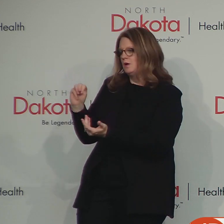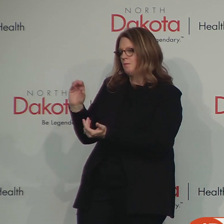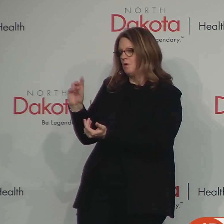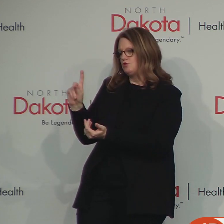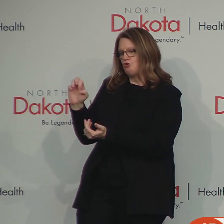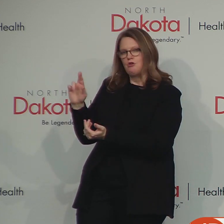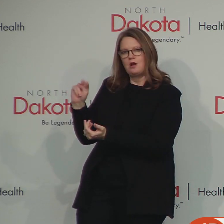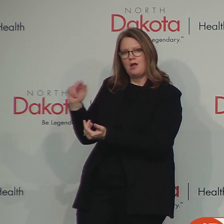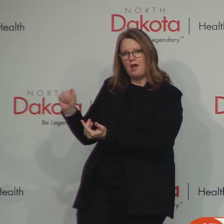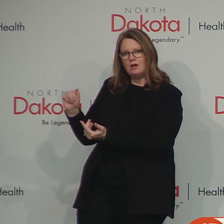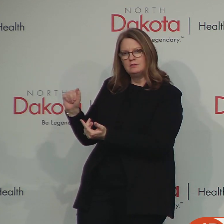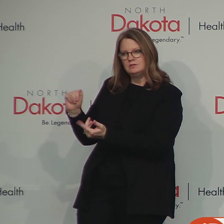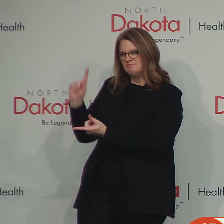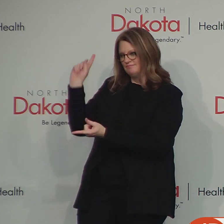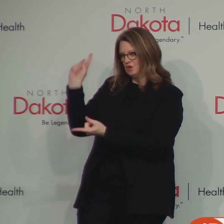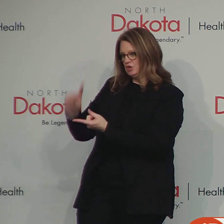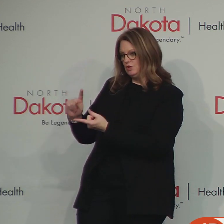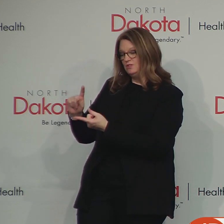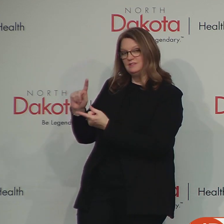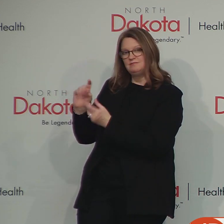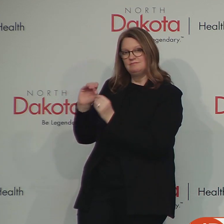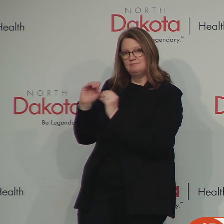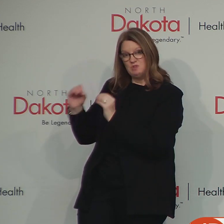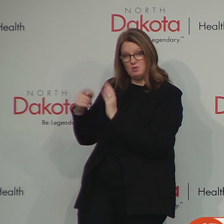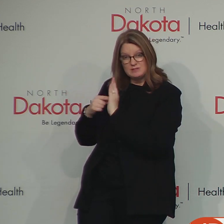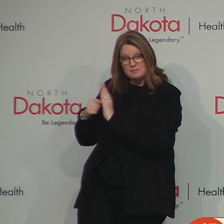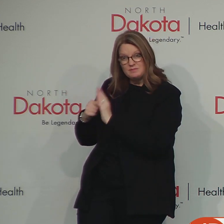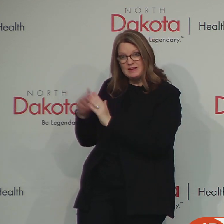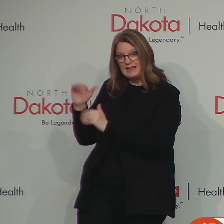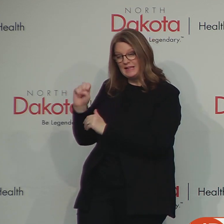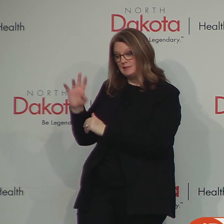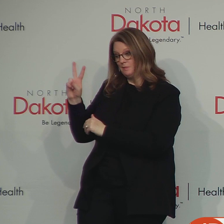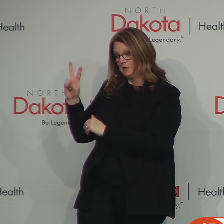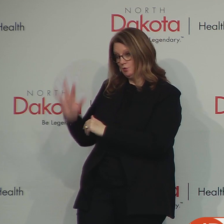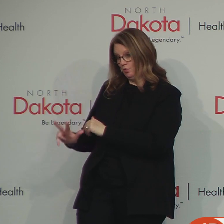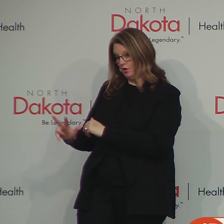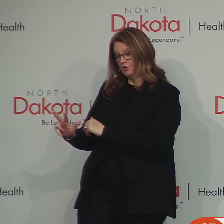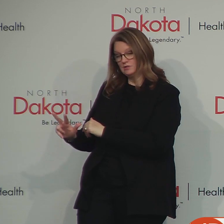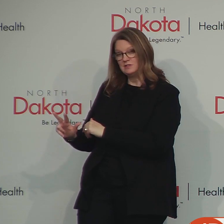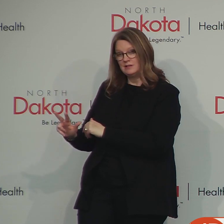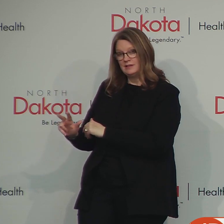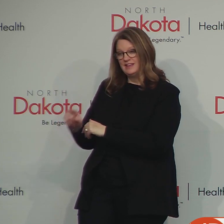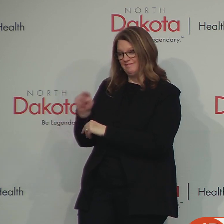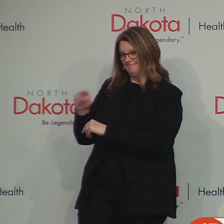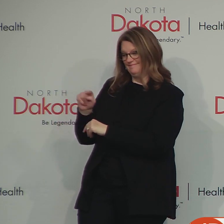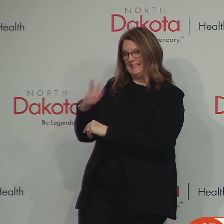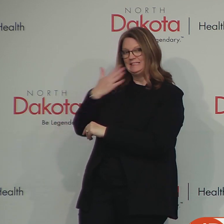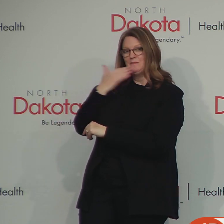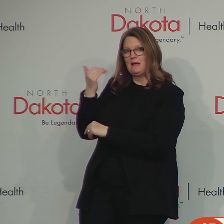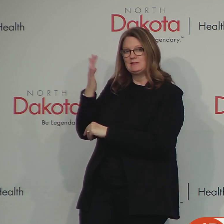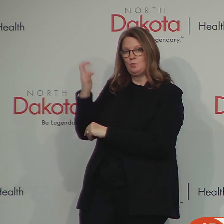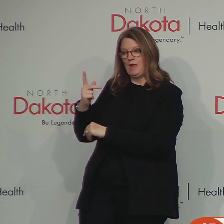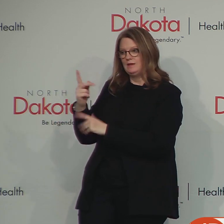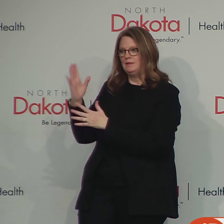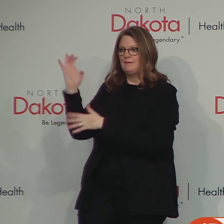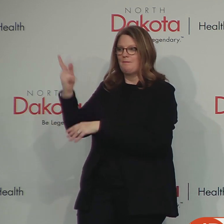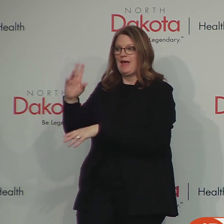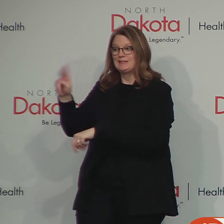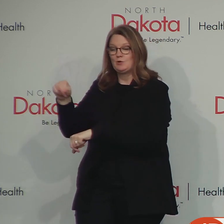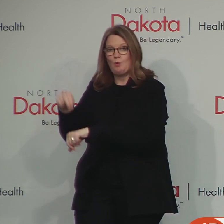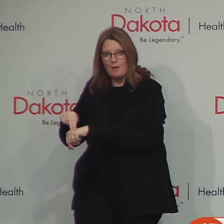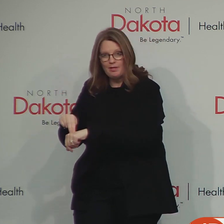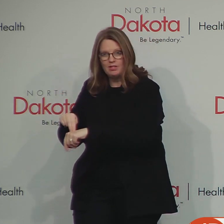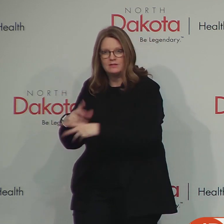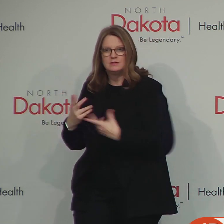trial that showed it reduced asymptomatic cases by 2/3. And it's our best way to get back to normal.